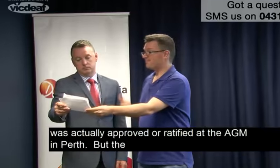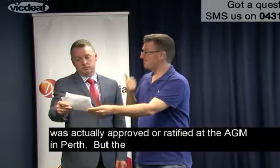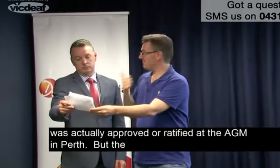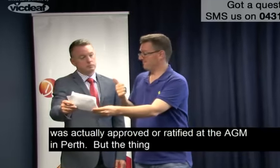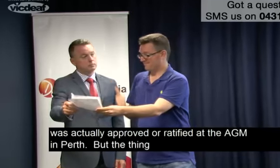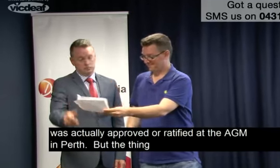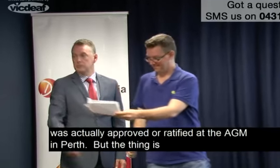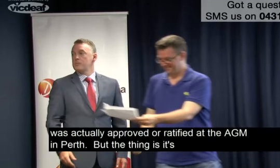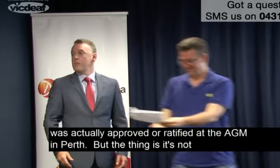hearing community out there,